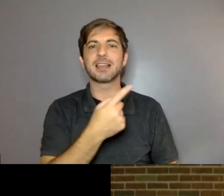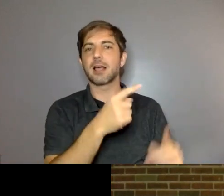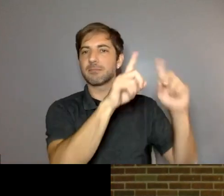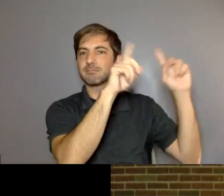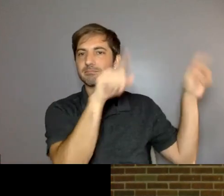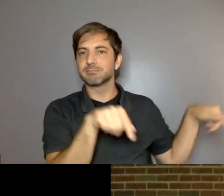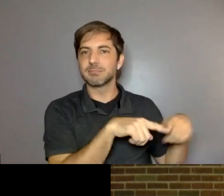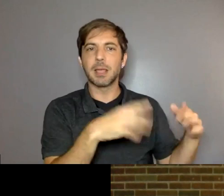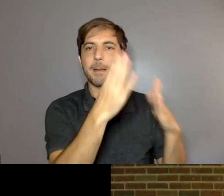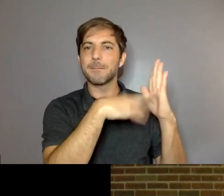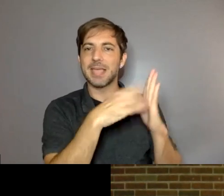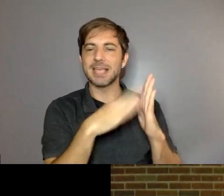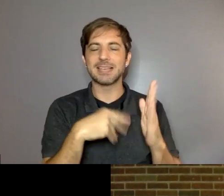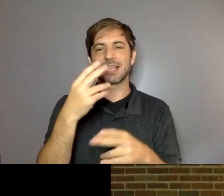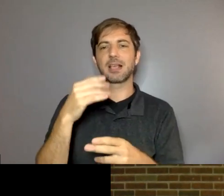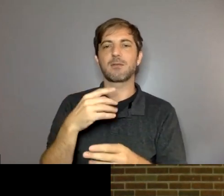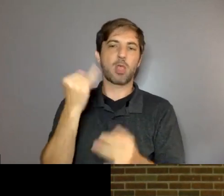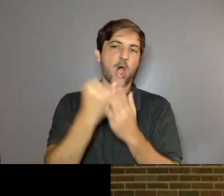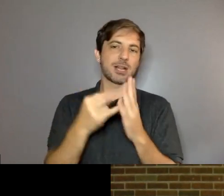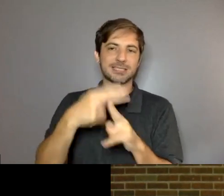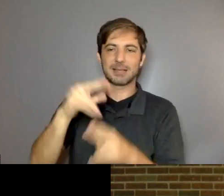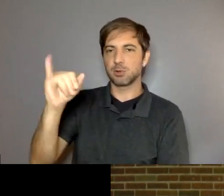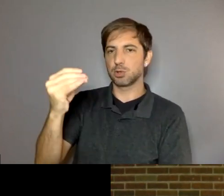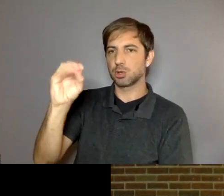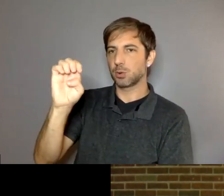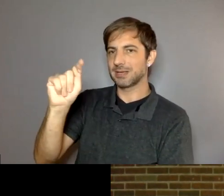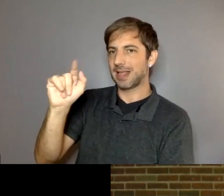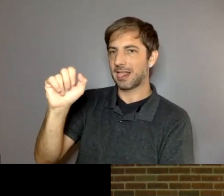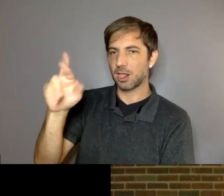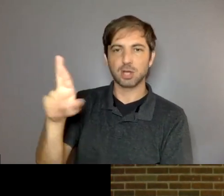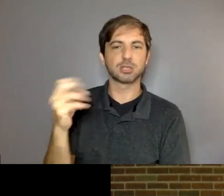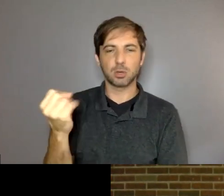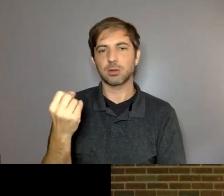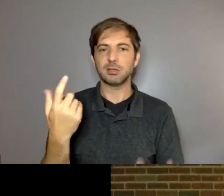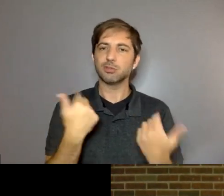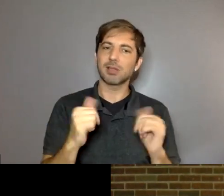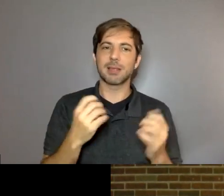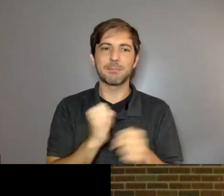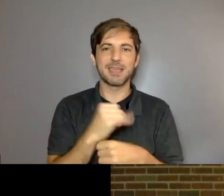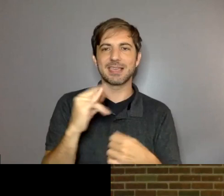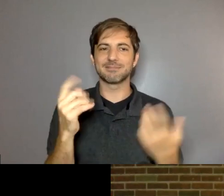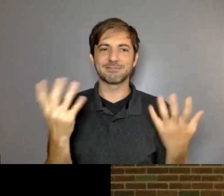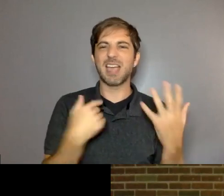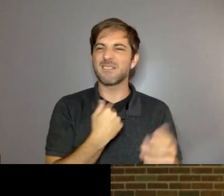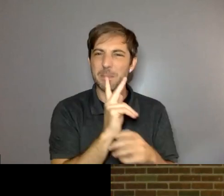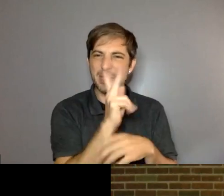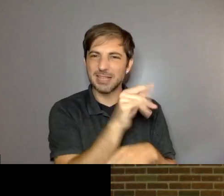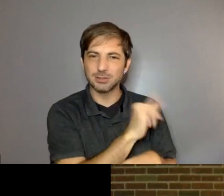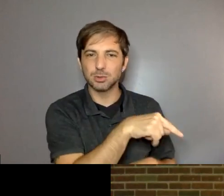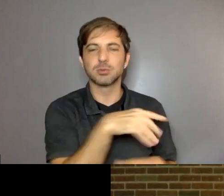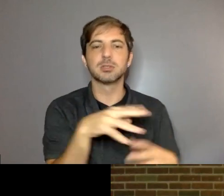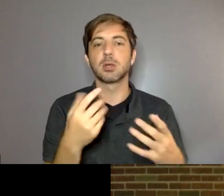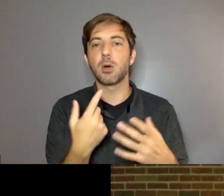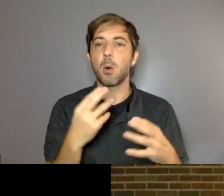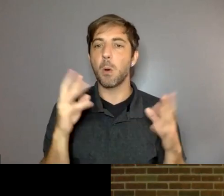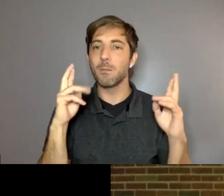name is Joel Trailer, and some little plants in the background. So tried to make it a hopefully the rate your